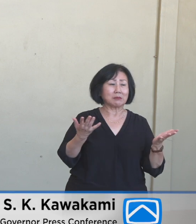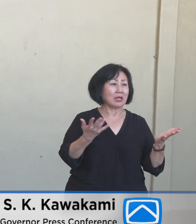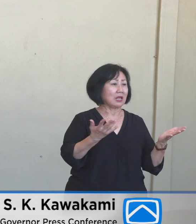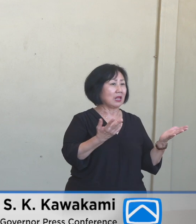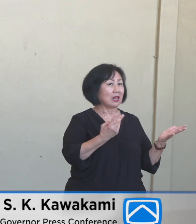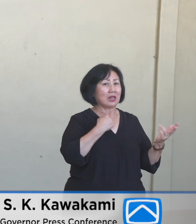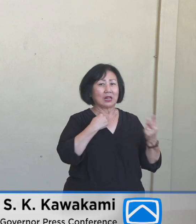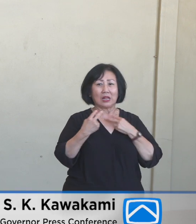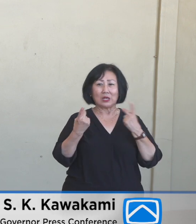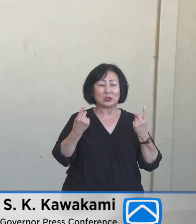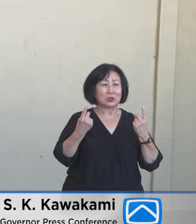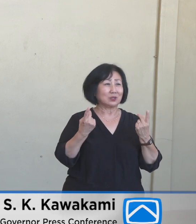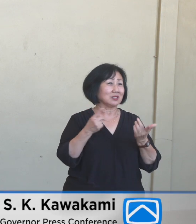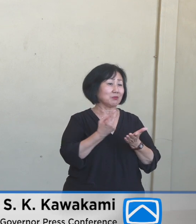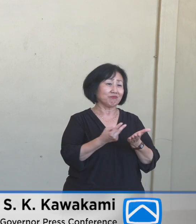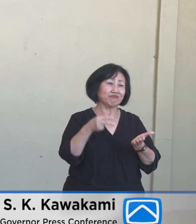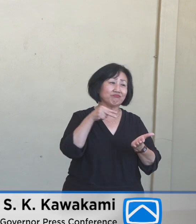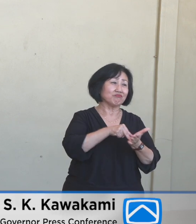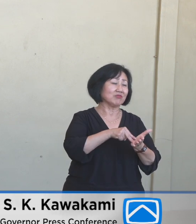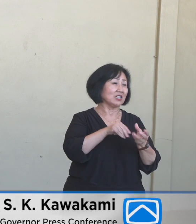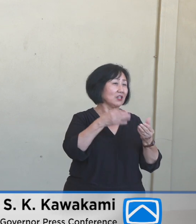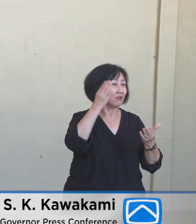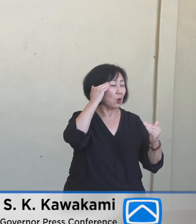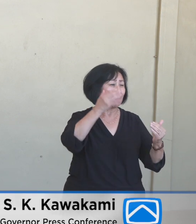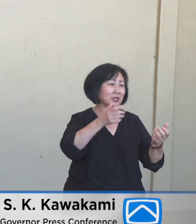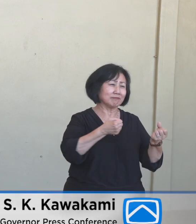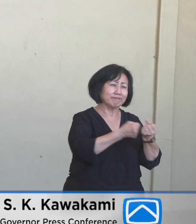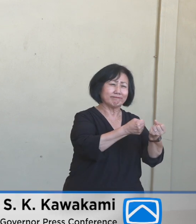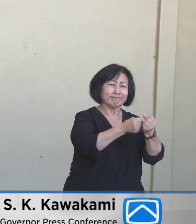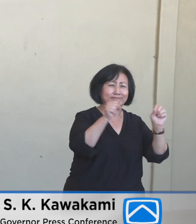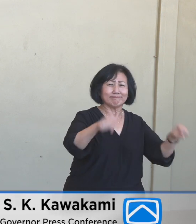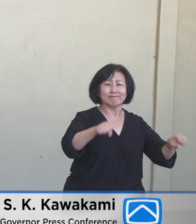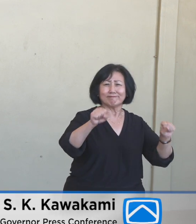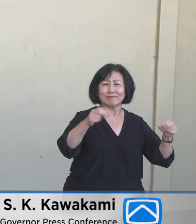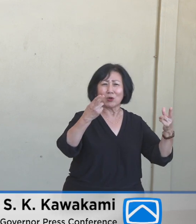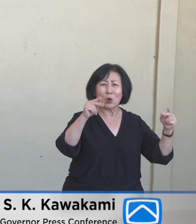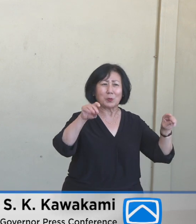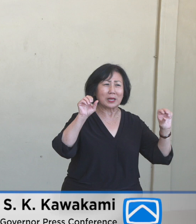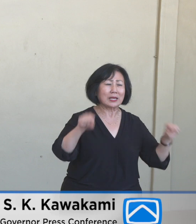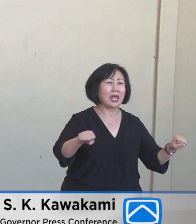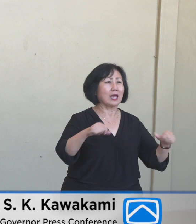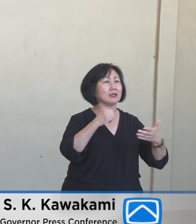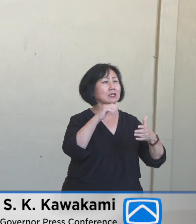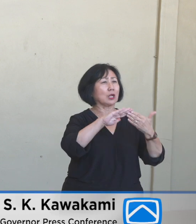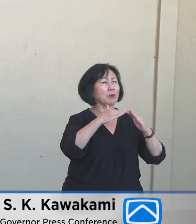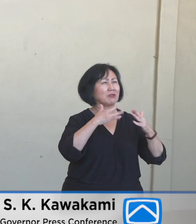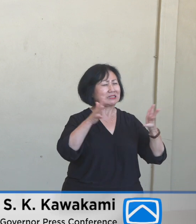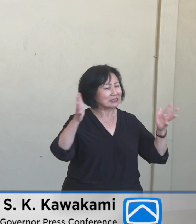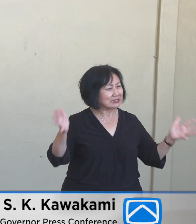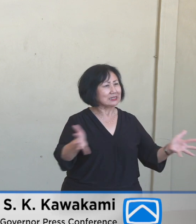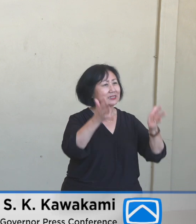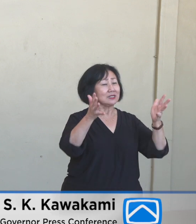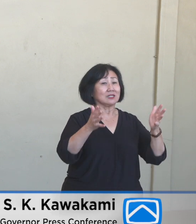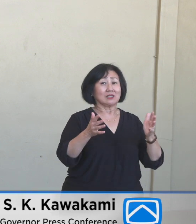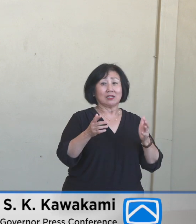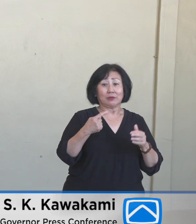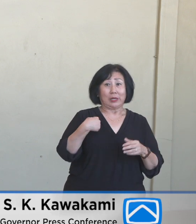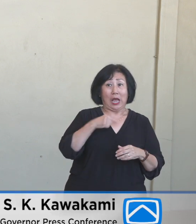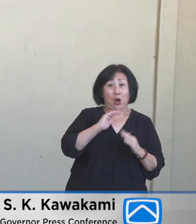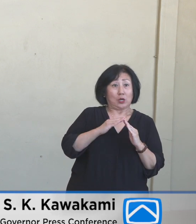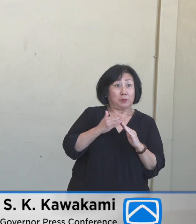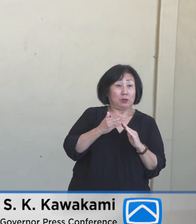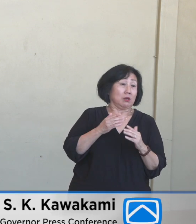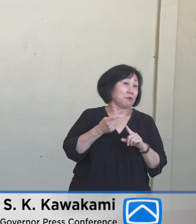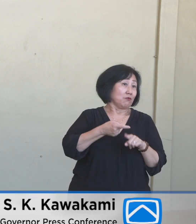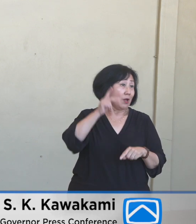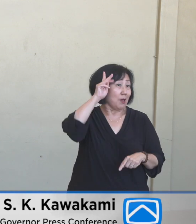to instill hope in people, to try to help uplift the community, even if it's not our community.